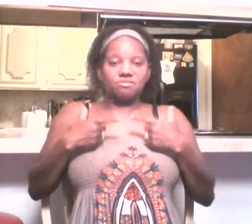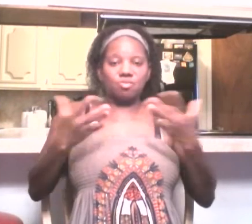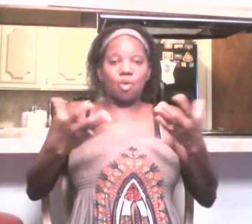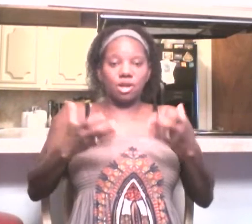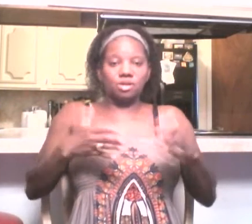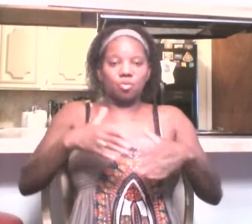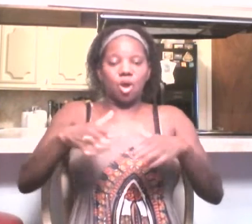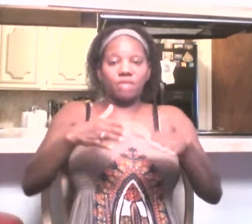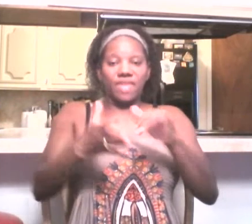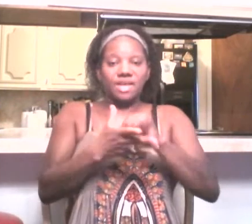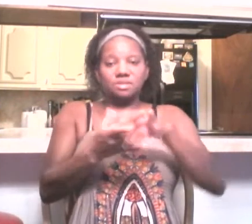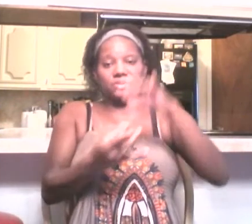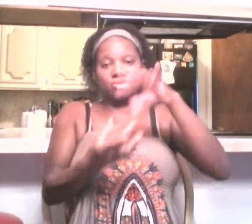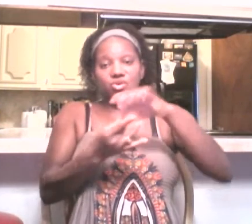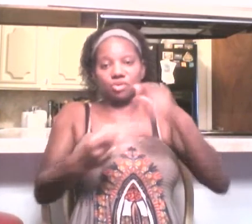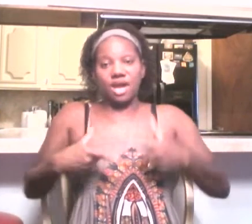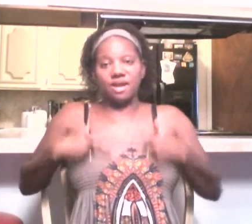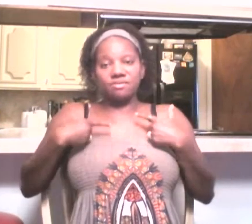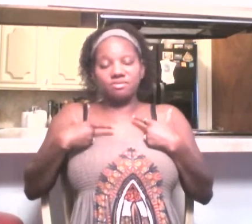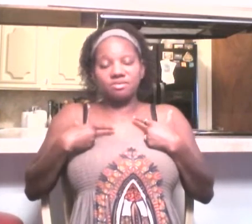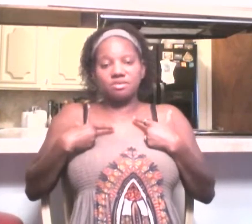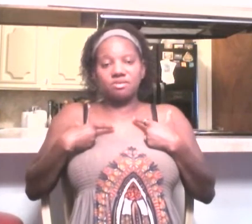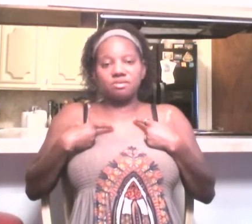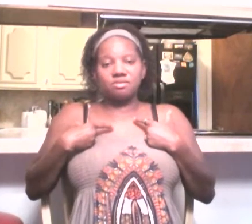to wanting to walk that spiritual life.